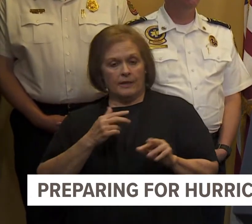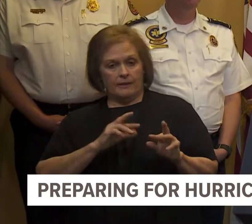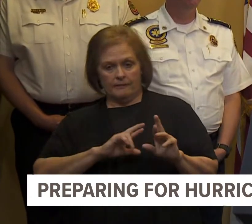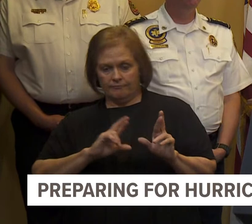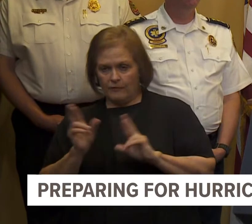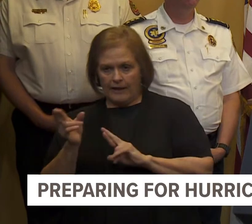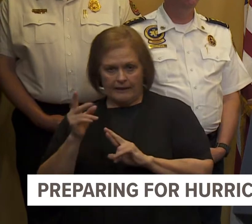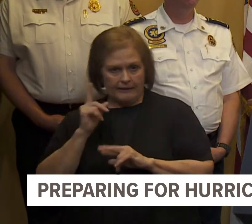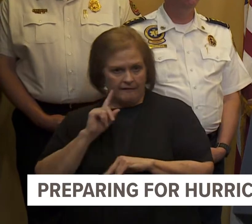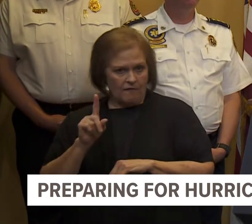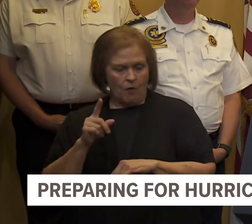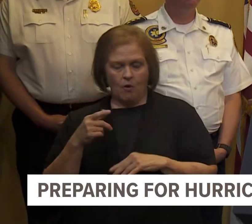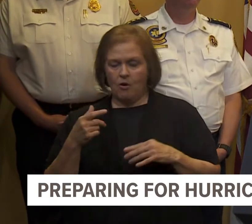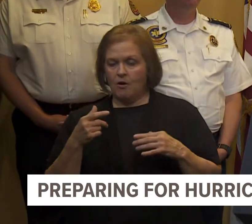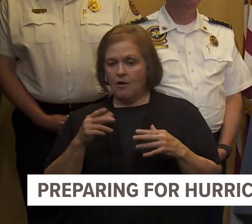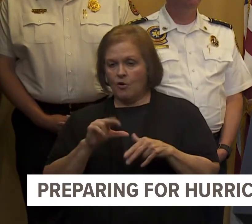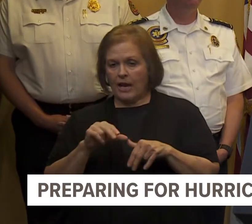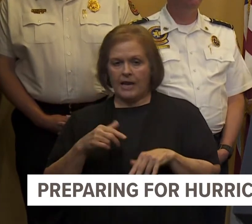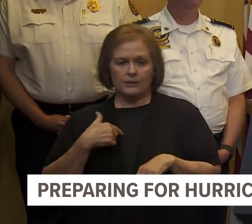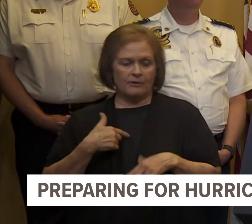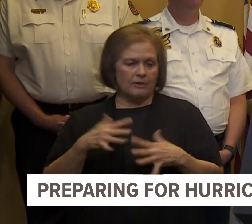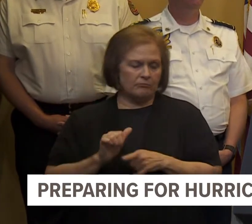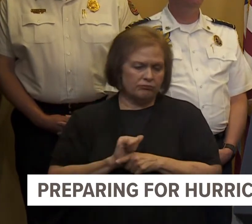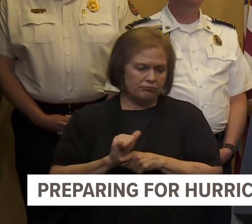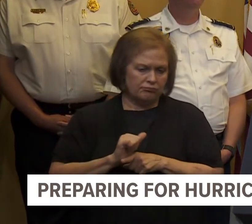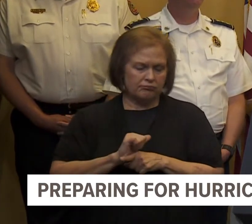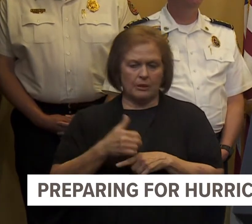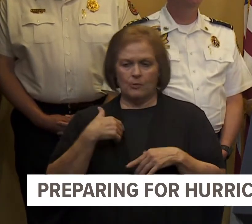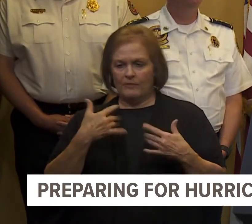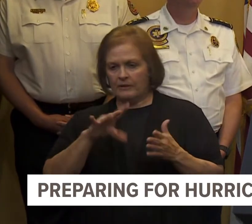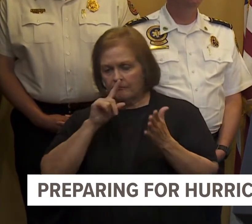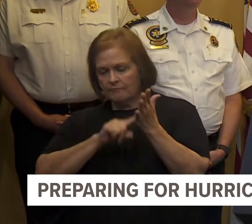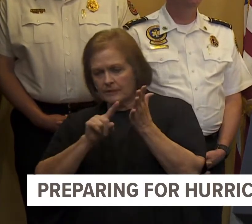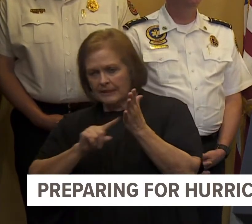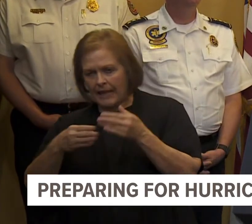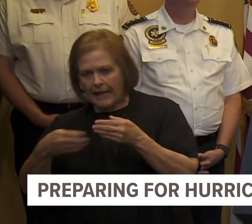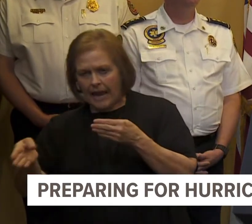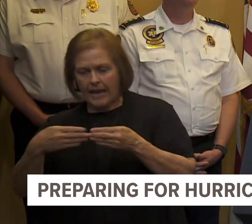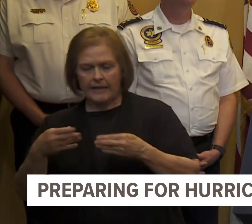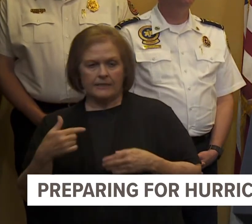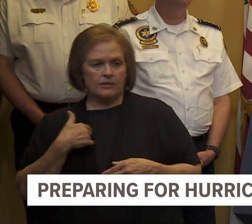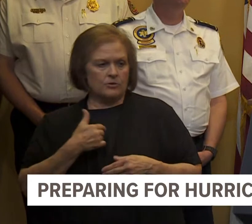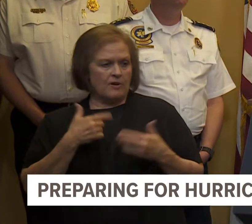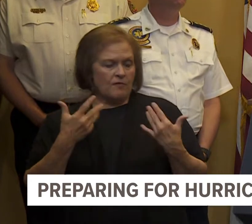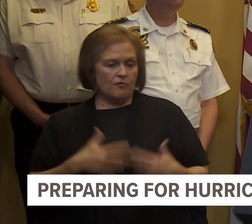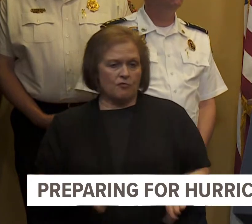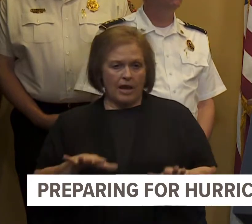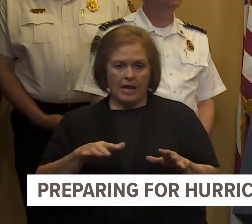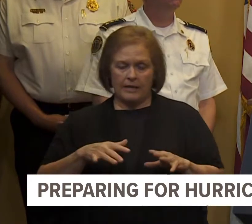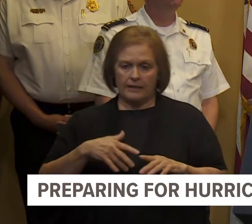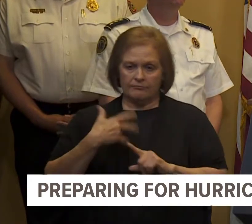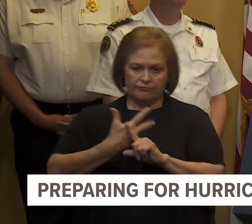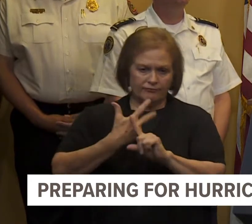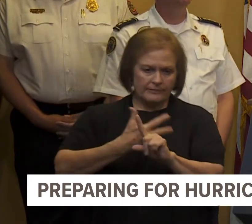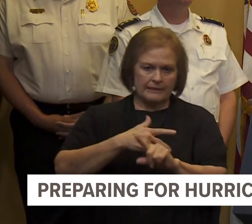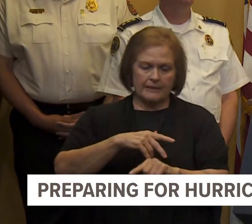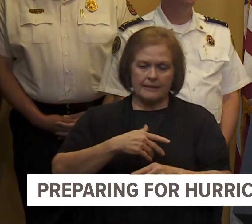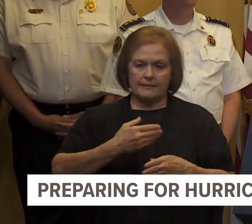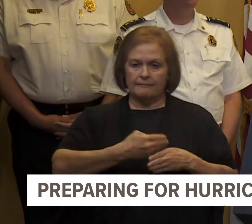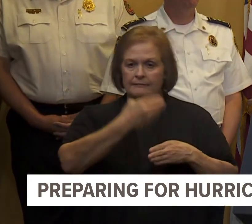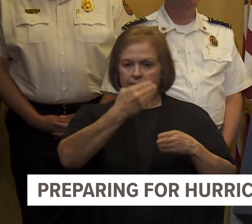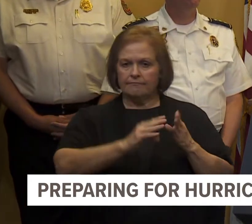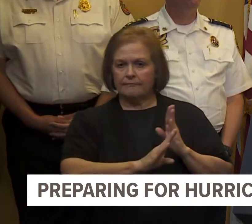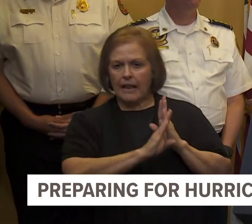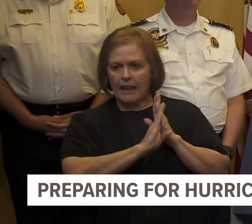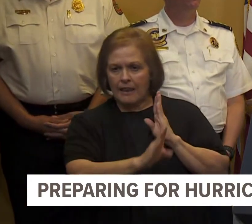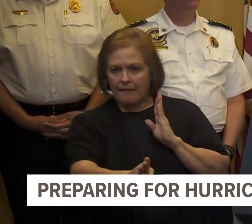We have exercised all of our gates and inspected them. We have completed our quarterly and annual inspections of our levees and flood